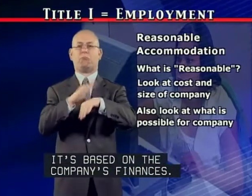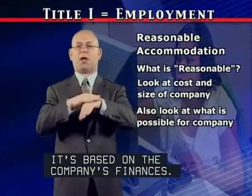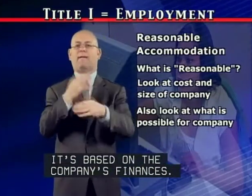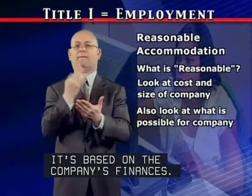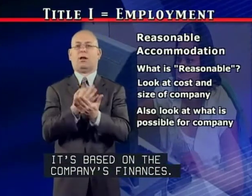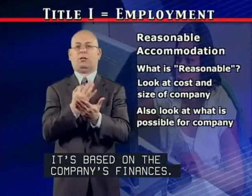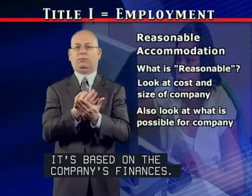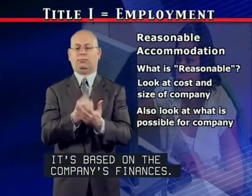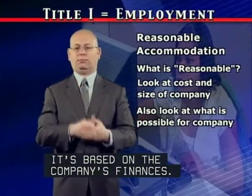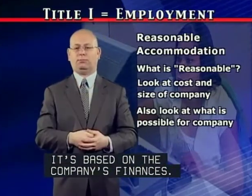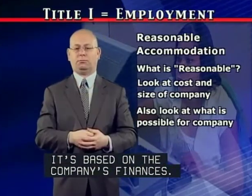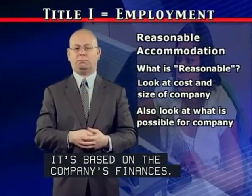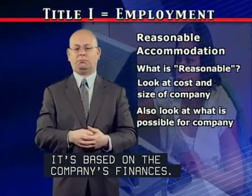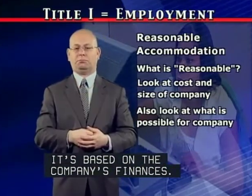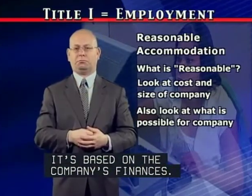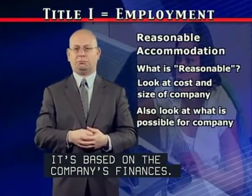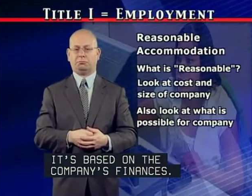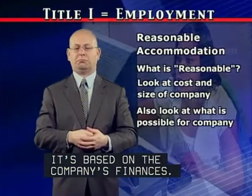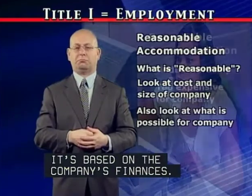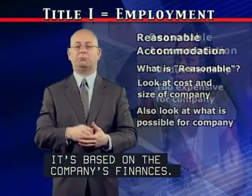It's based on the company's finances.